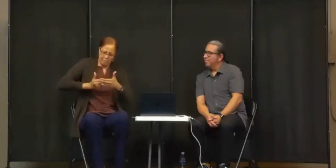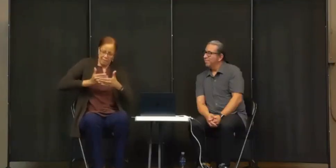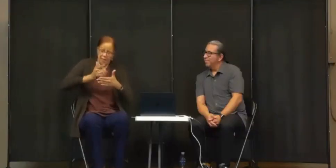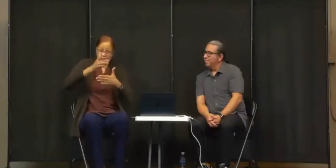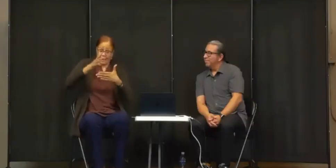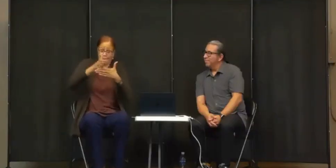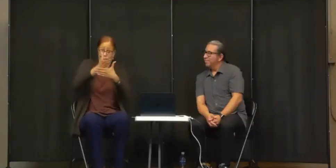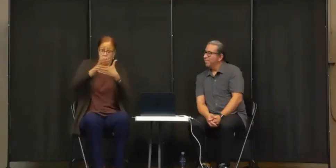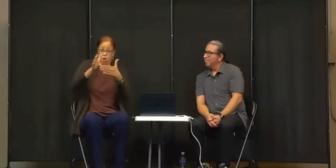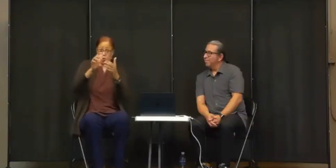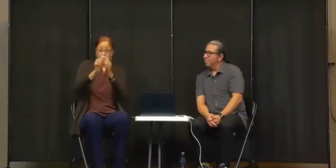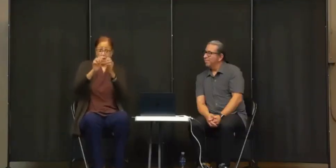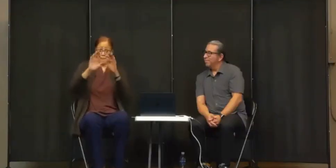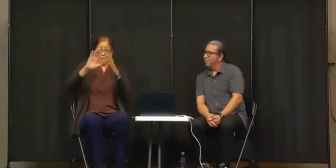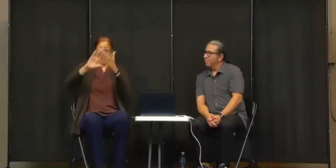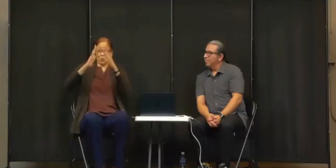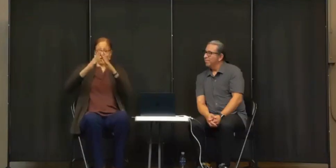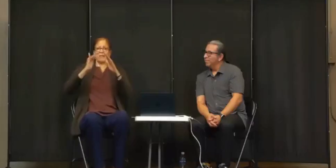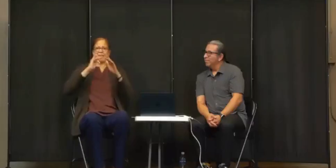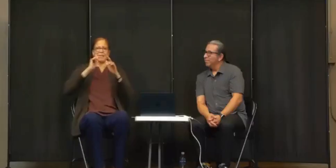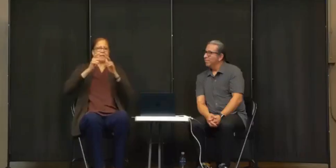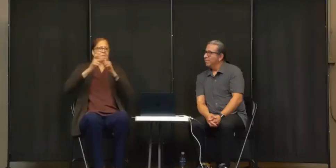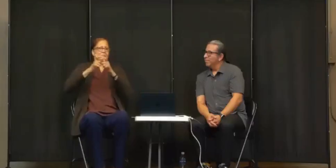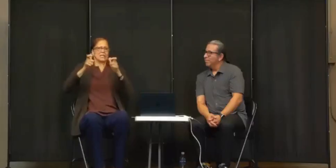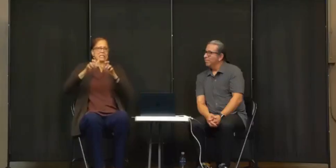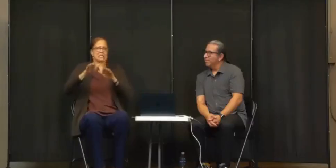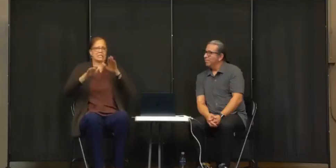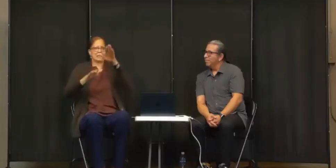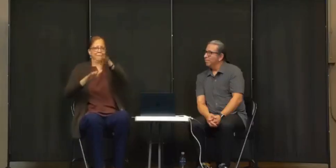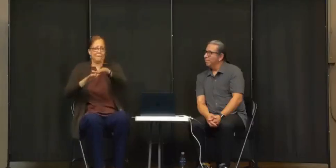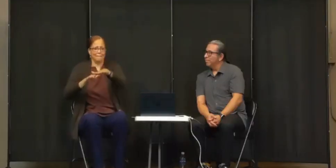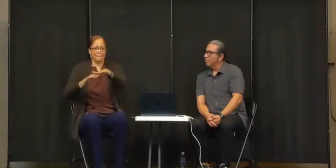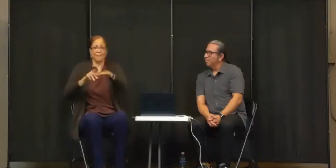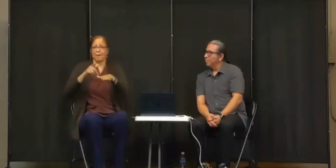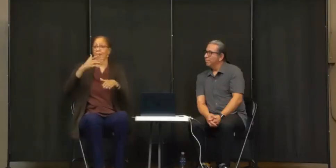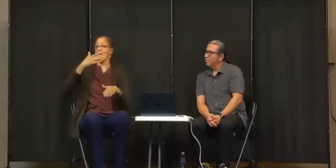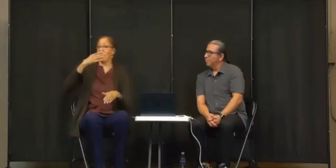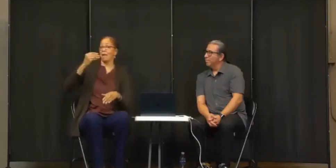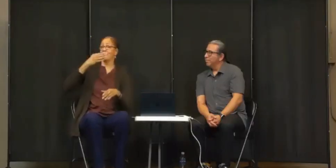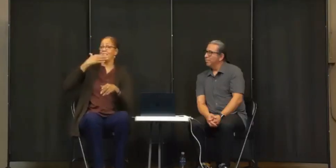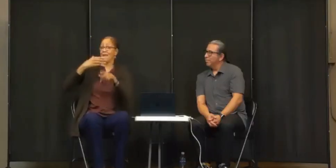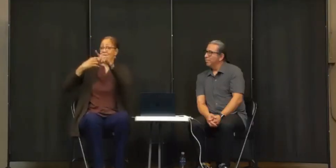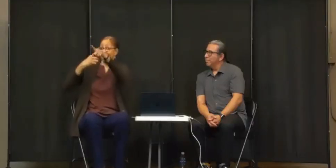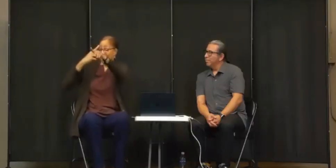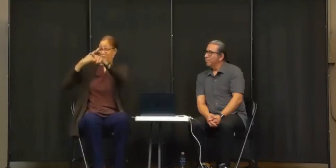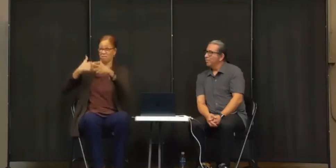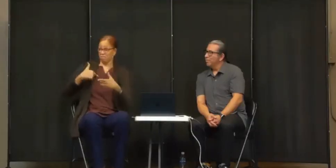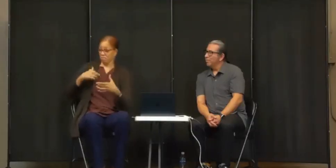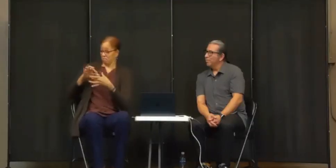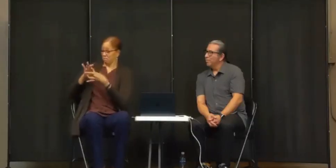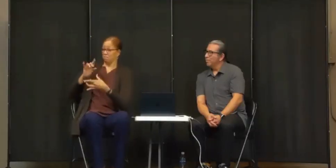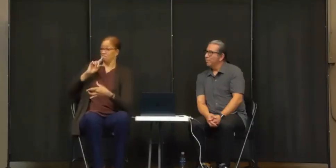It's a process to get to the new experience. When you share with the community, that's a huge step.